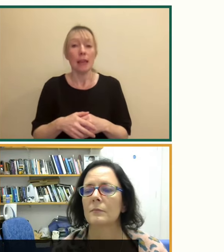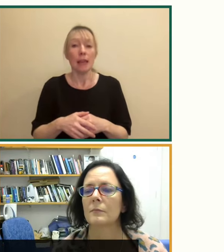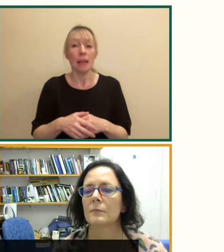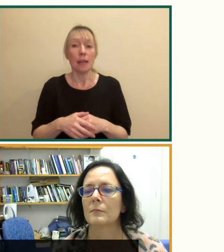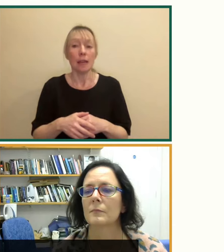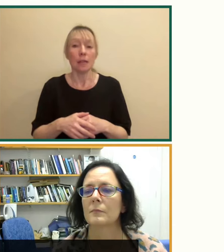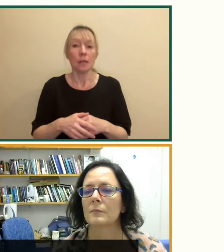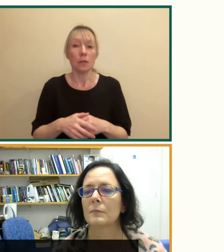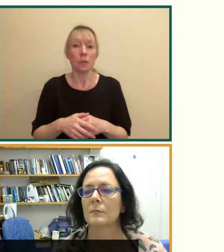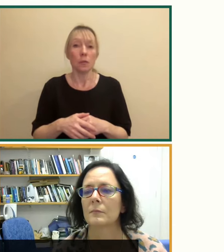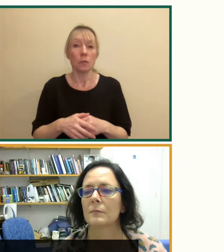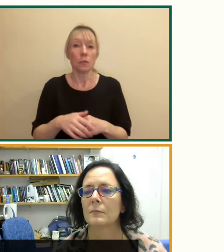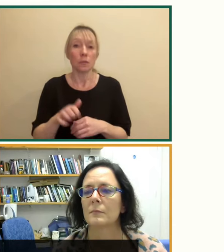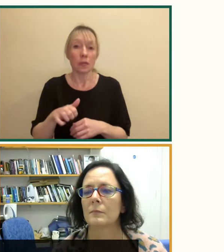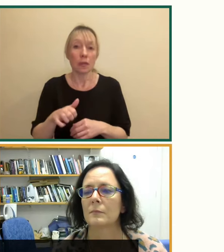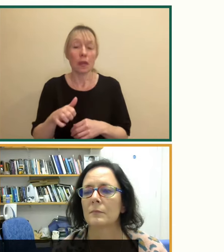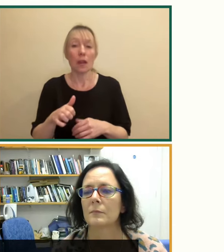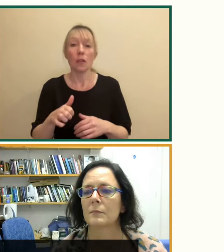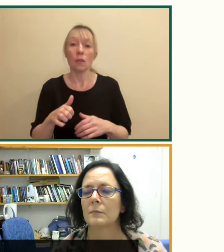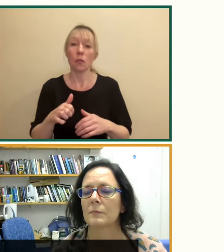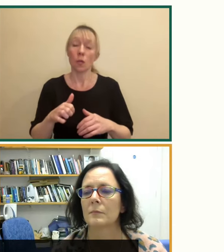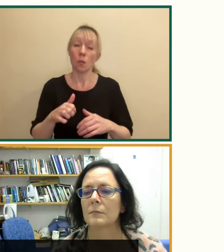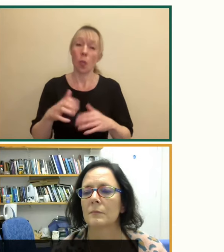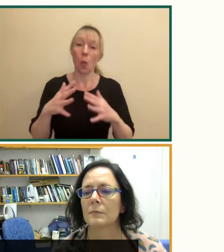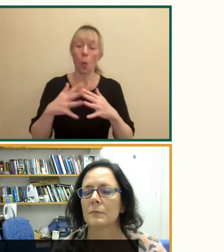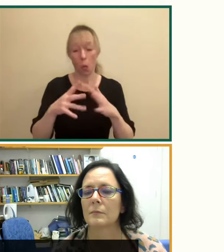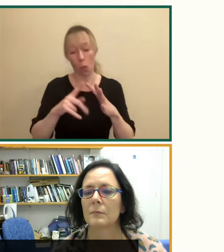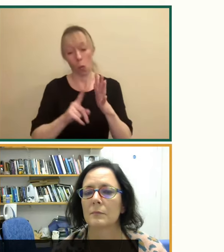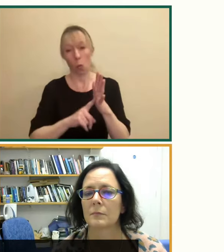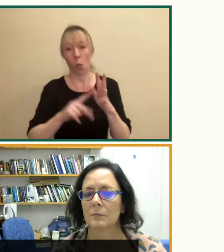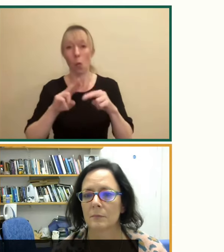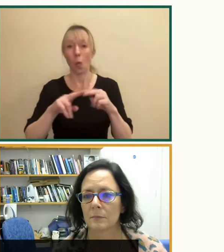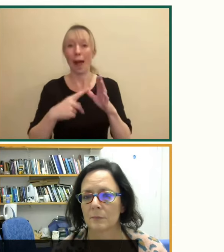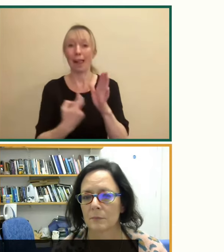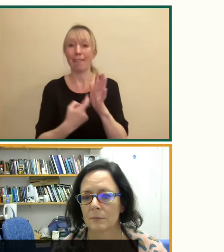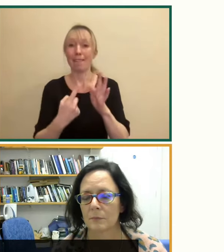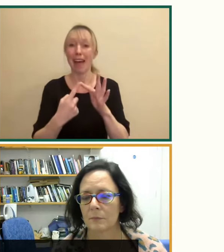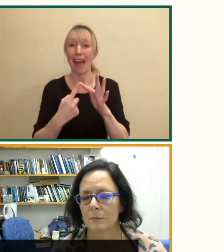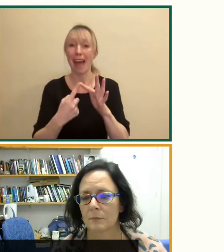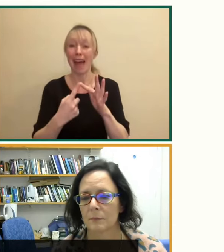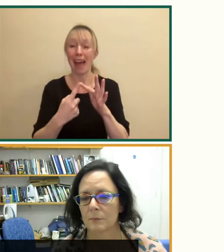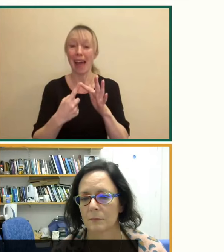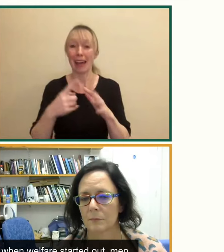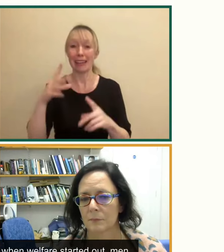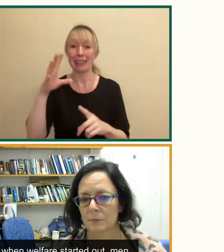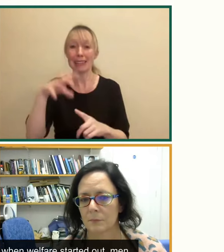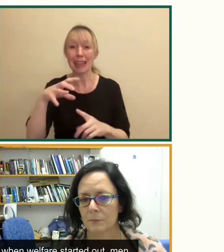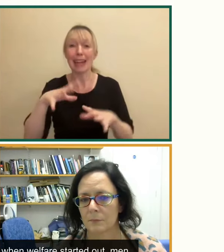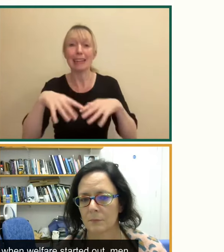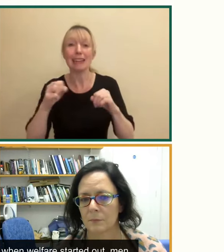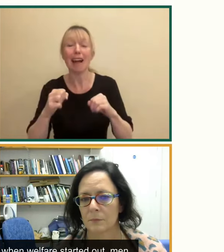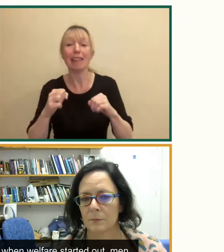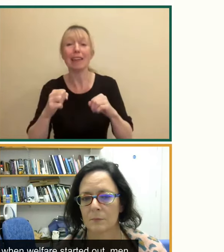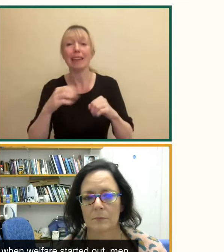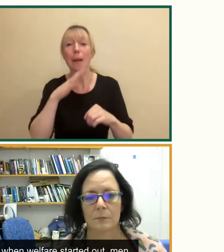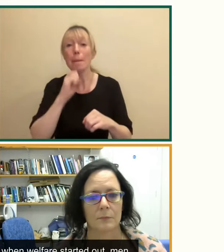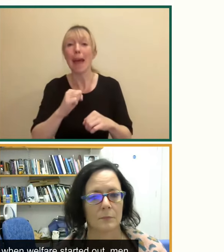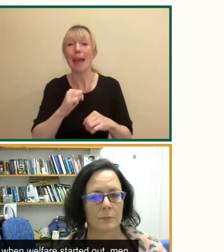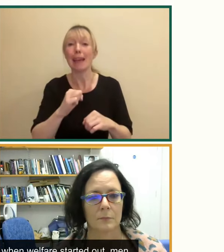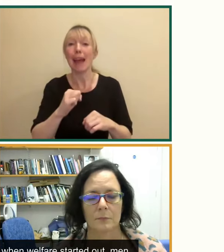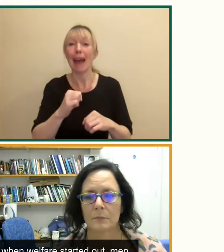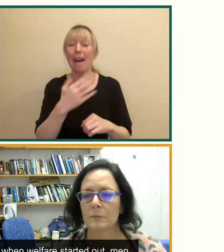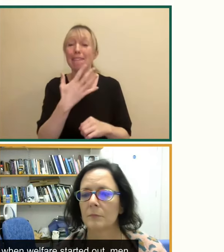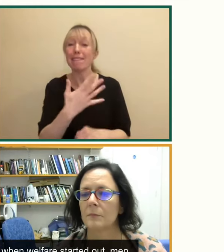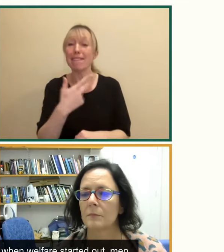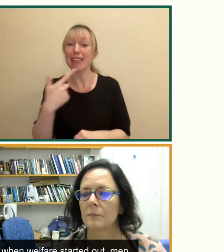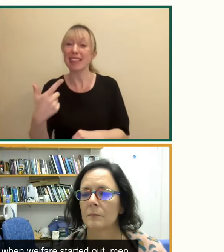You know, when the welfare state started out, men had a life expectancy of 67, and it was expected that they would draw